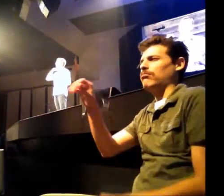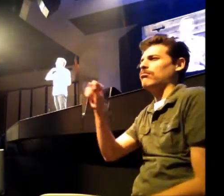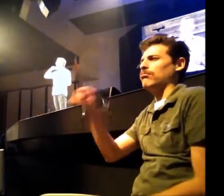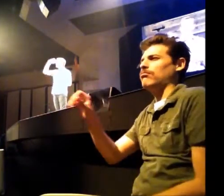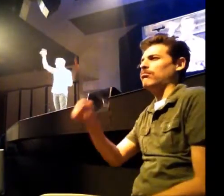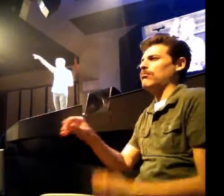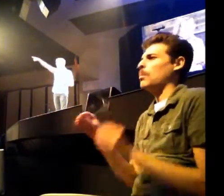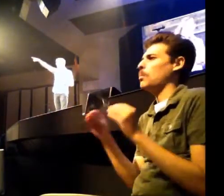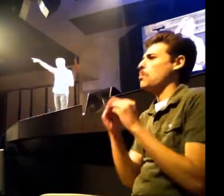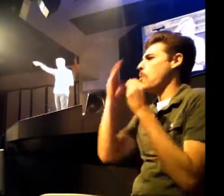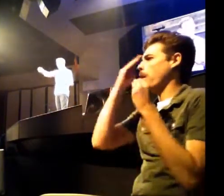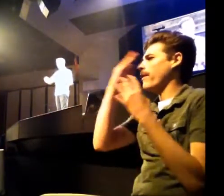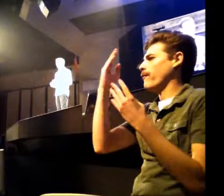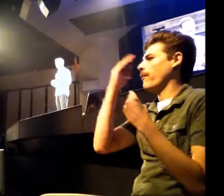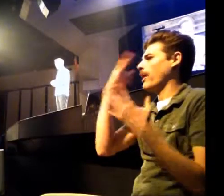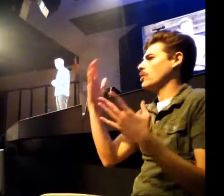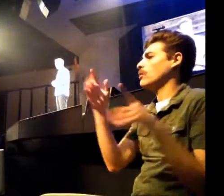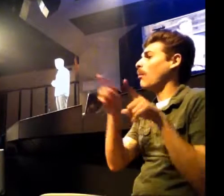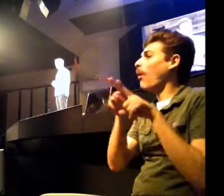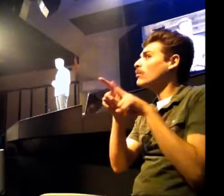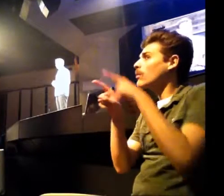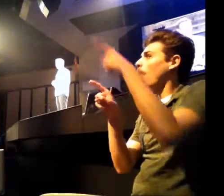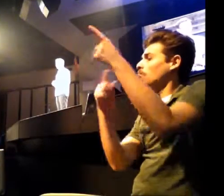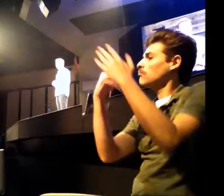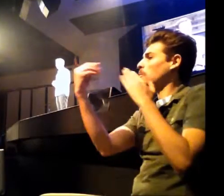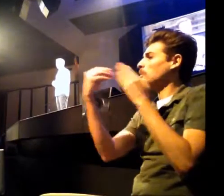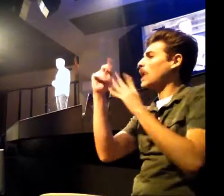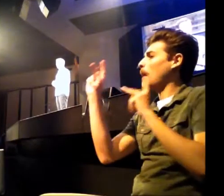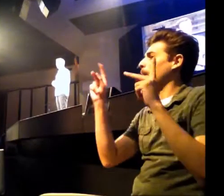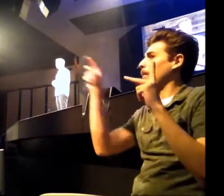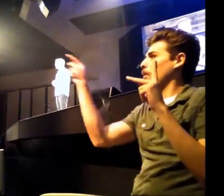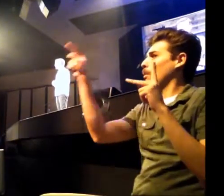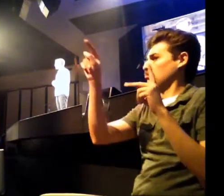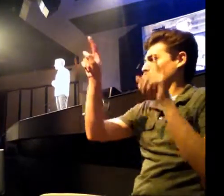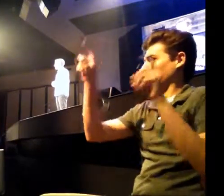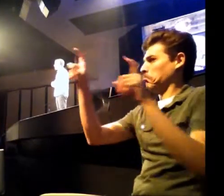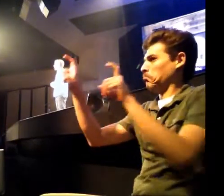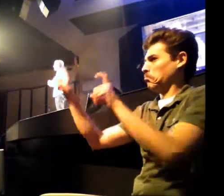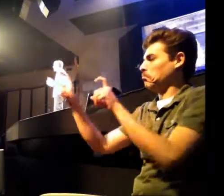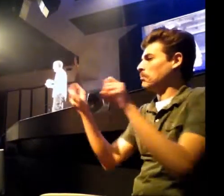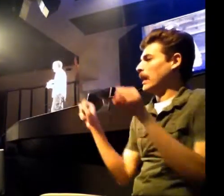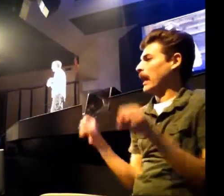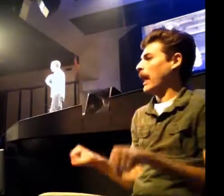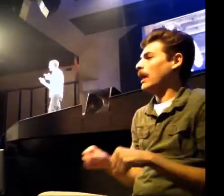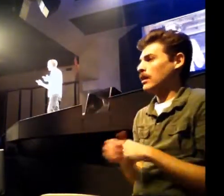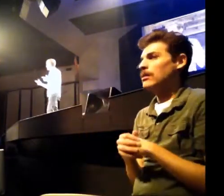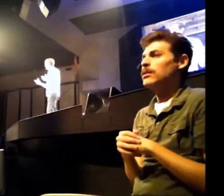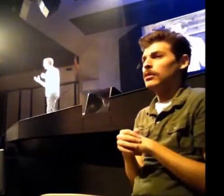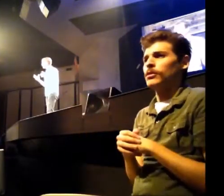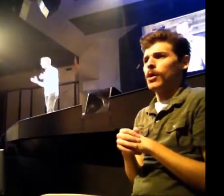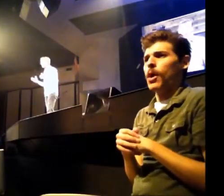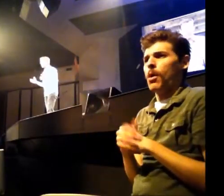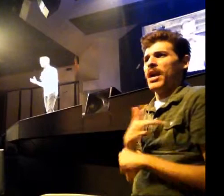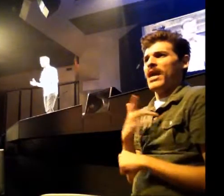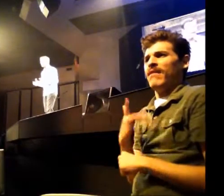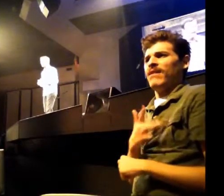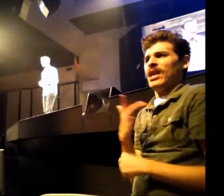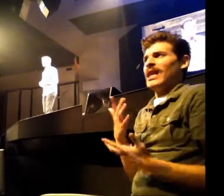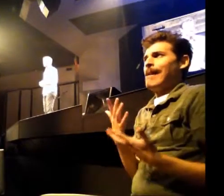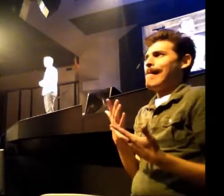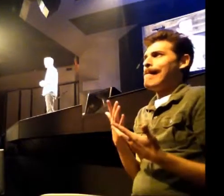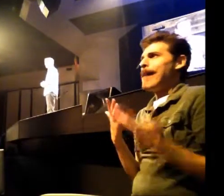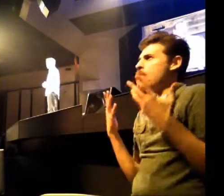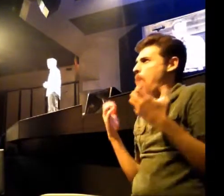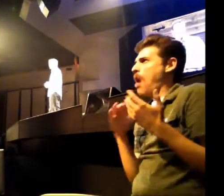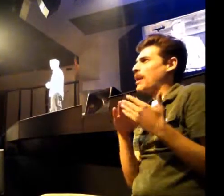fact, if you want, you can go out there if you're interested and ask them just what that's all about. So take that step. If you don't have that kind